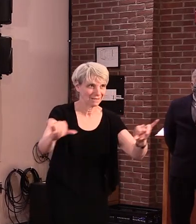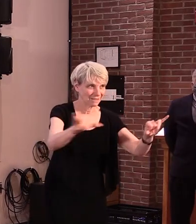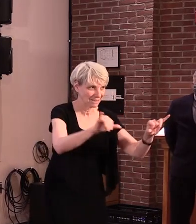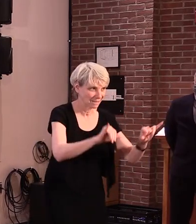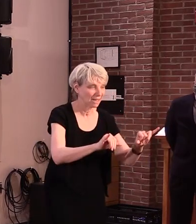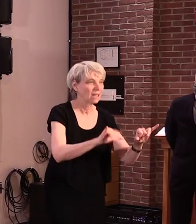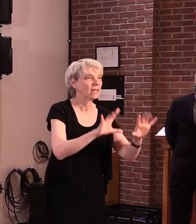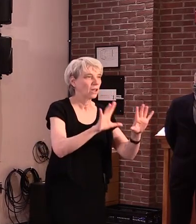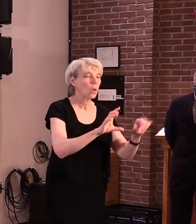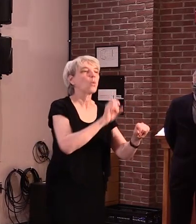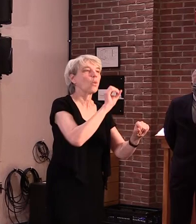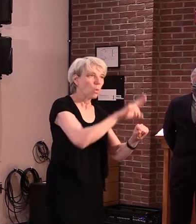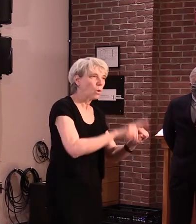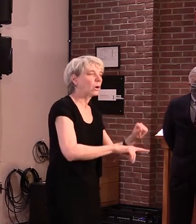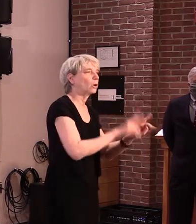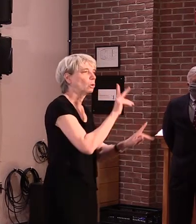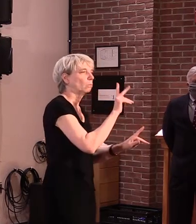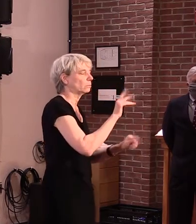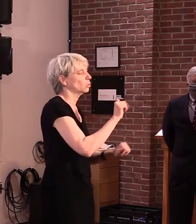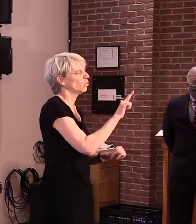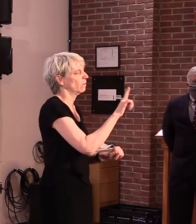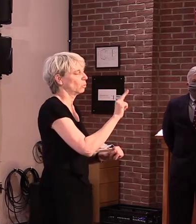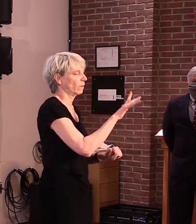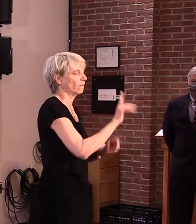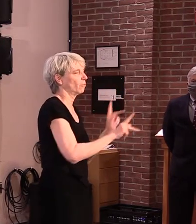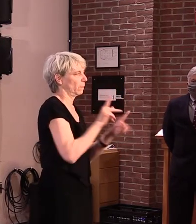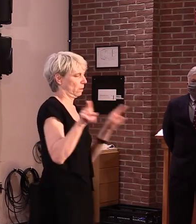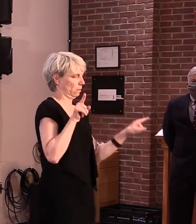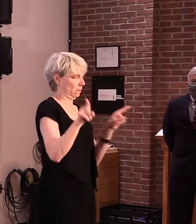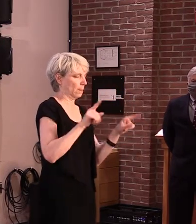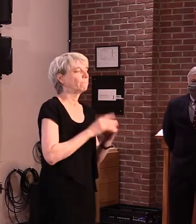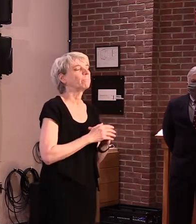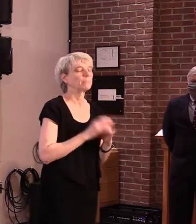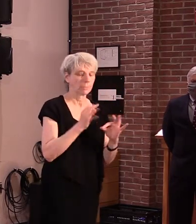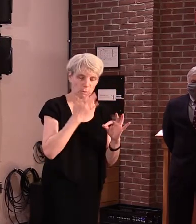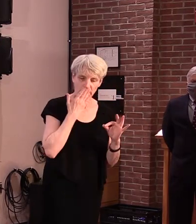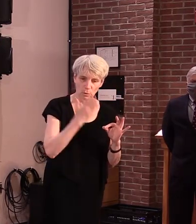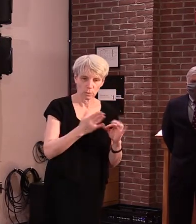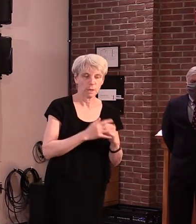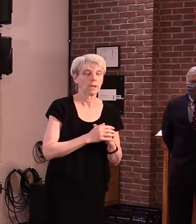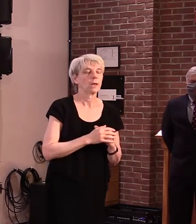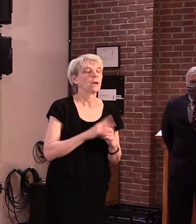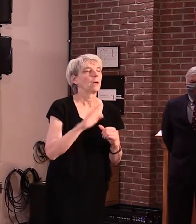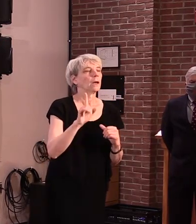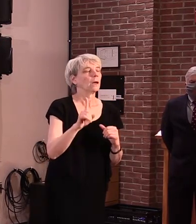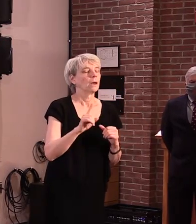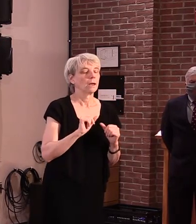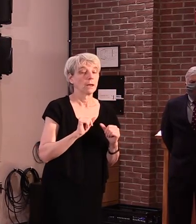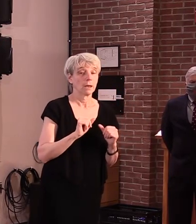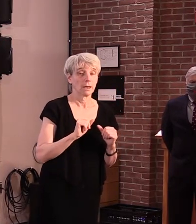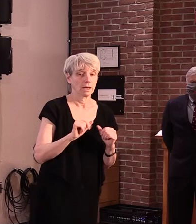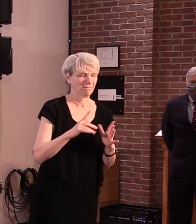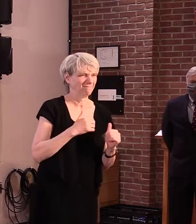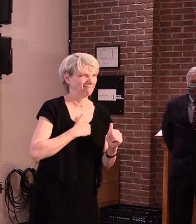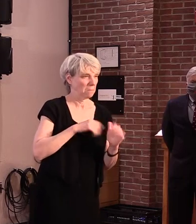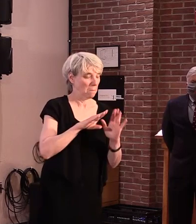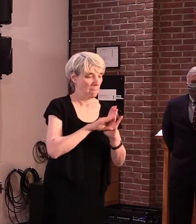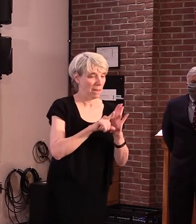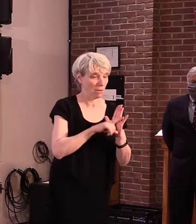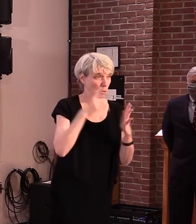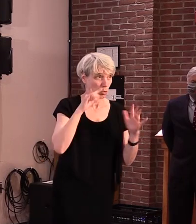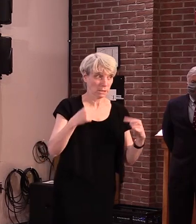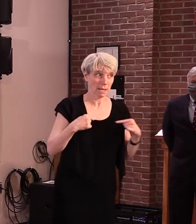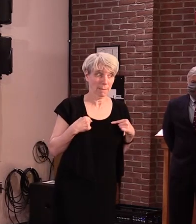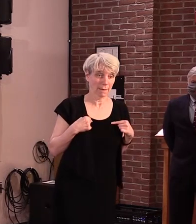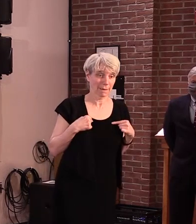of 25. Okay, great. Thank you. And I should point out that the background noise was not coming from